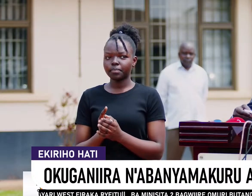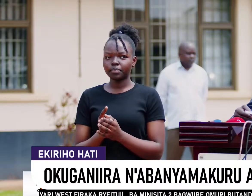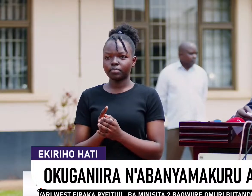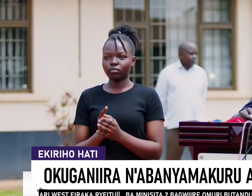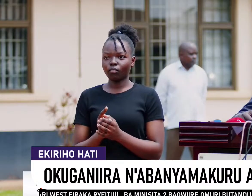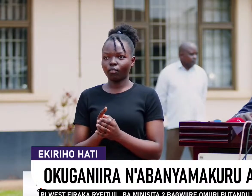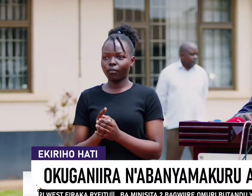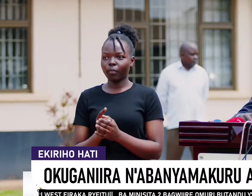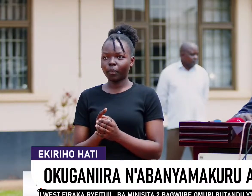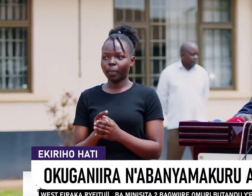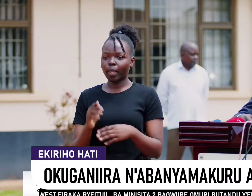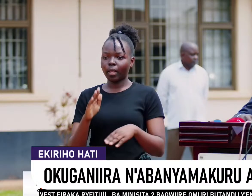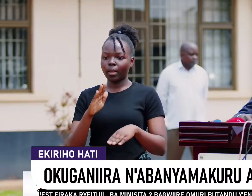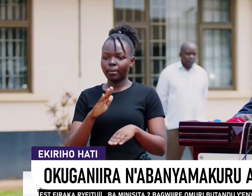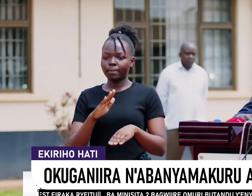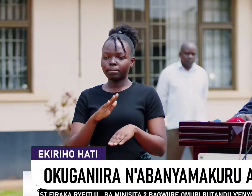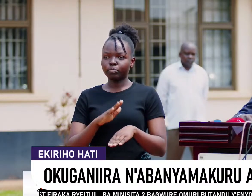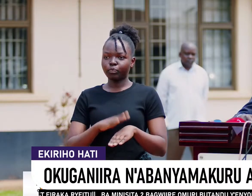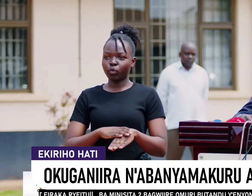On